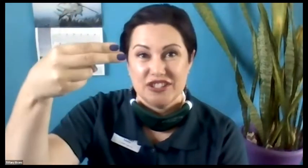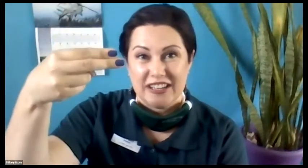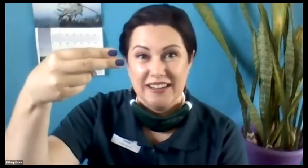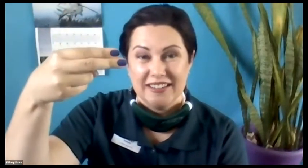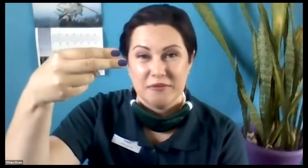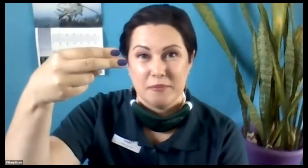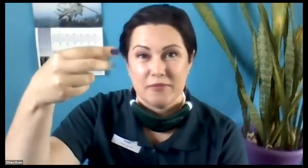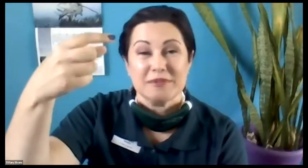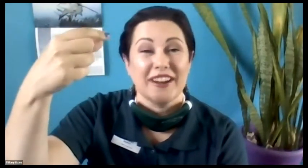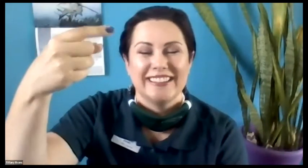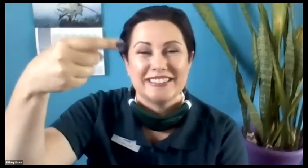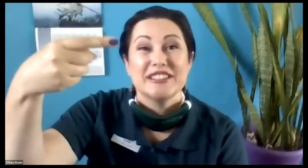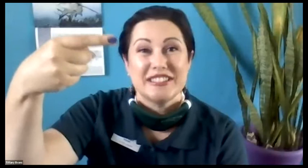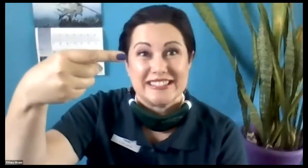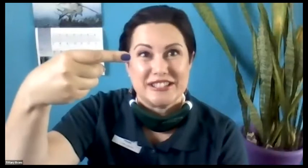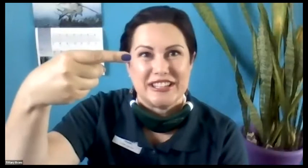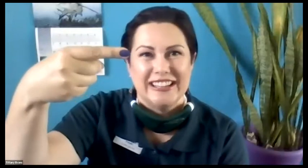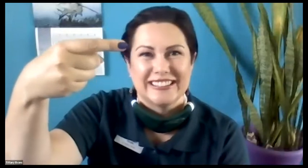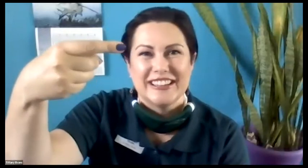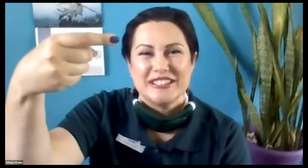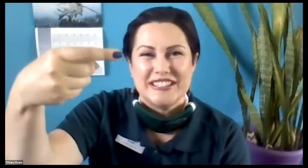G, I'm sorry, this is G, G,